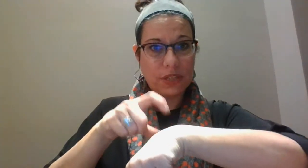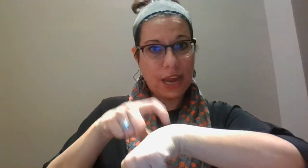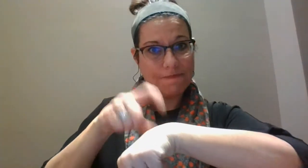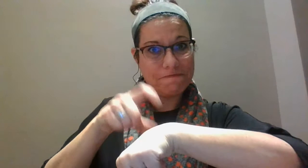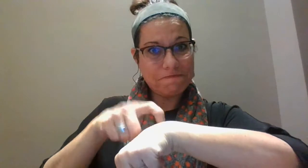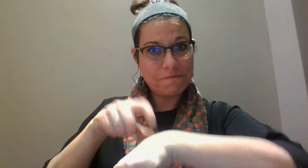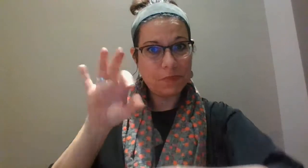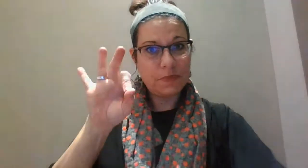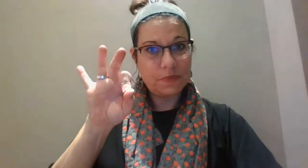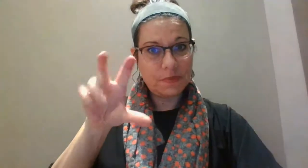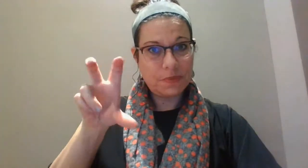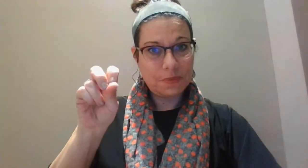time.